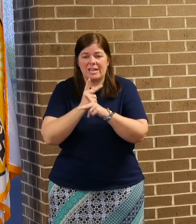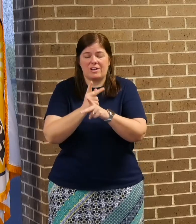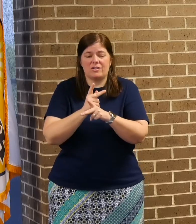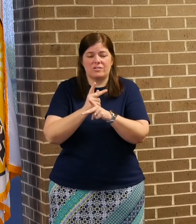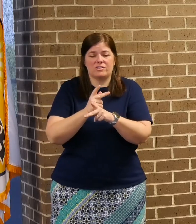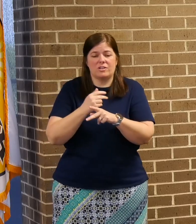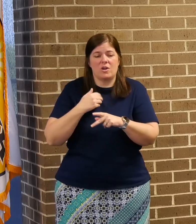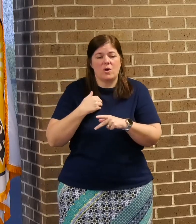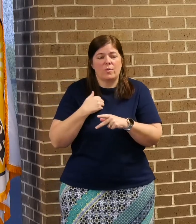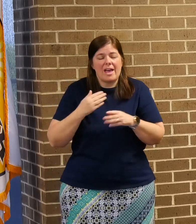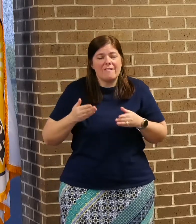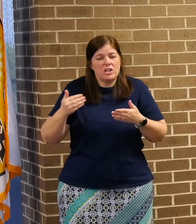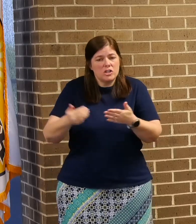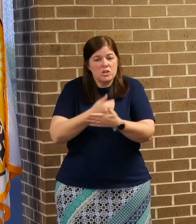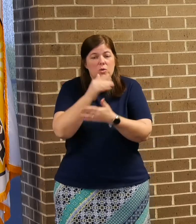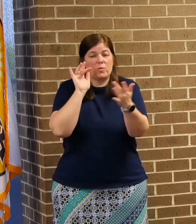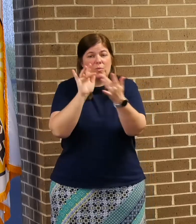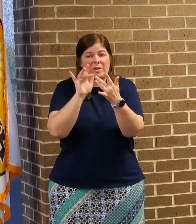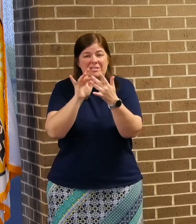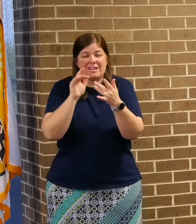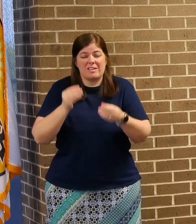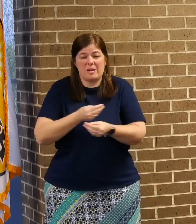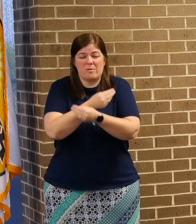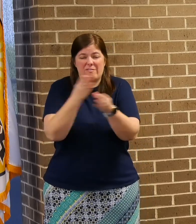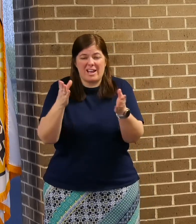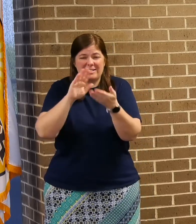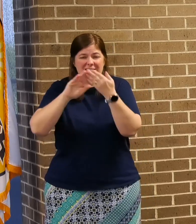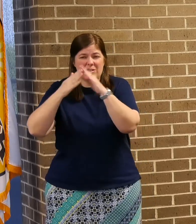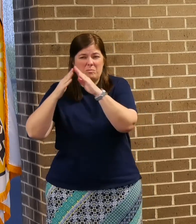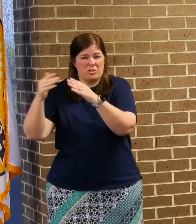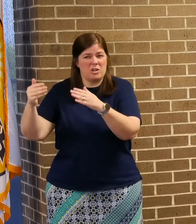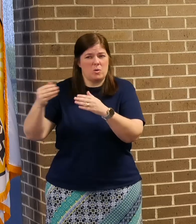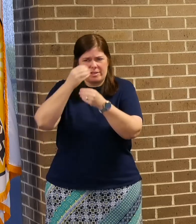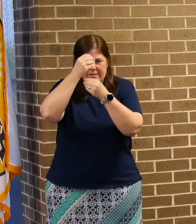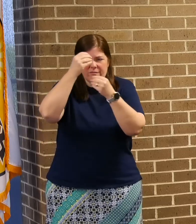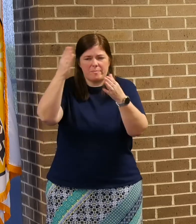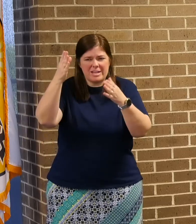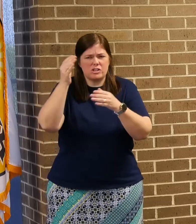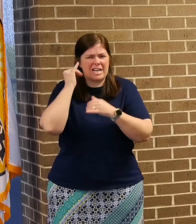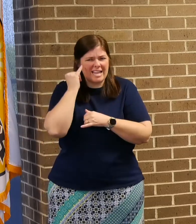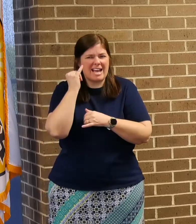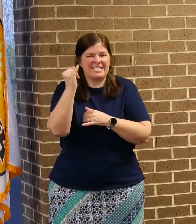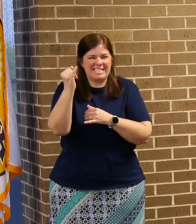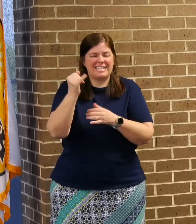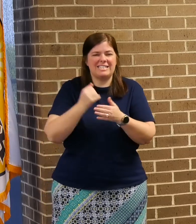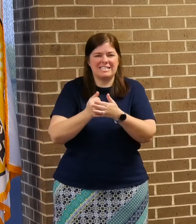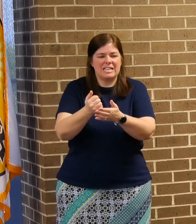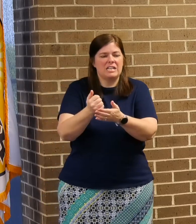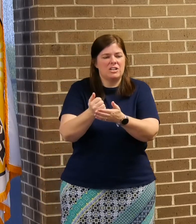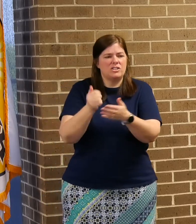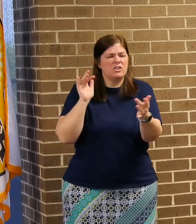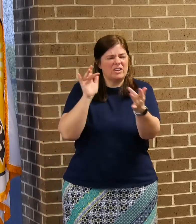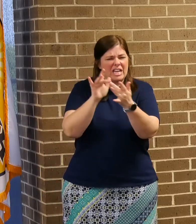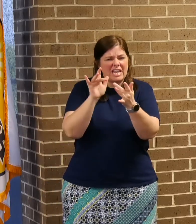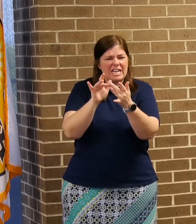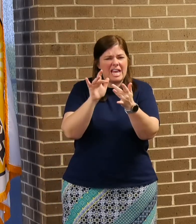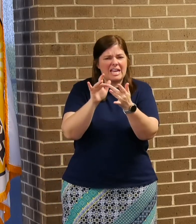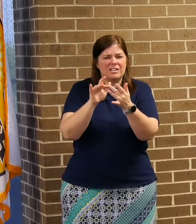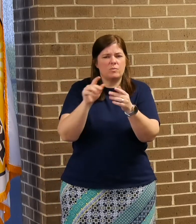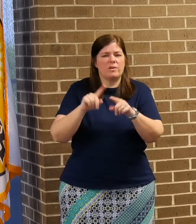new website, providing the community with information and ideas to connect virtually with attractions and events